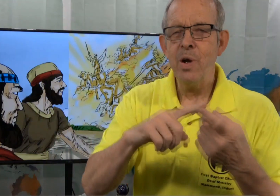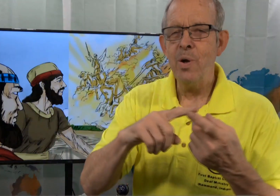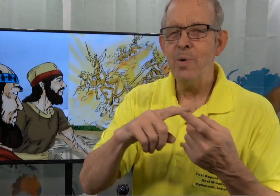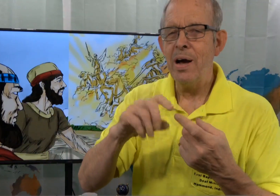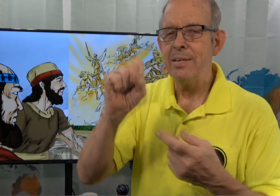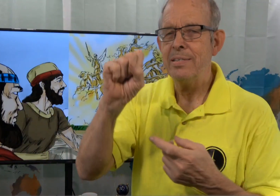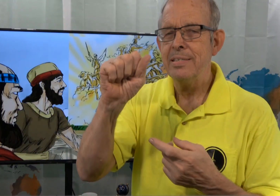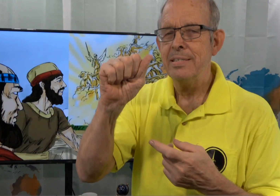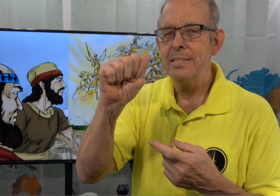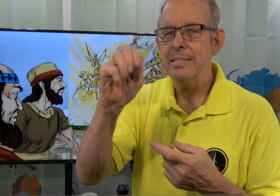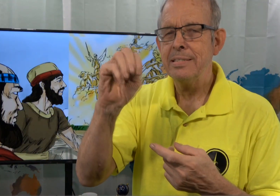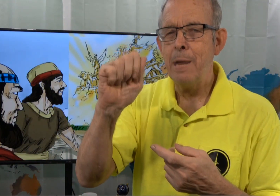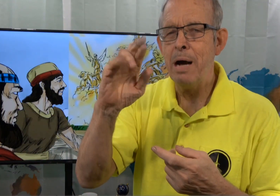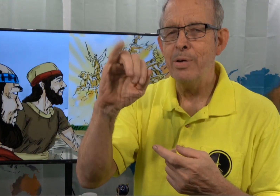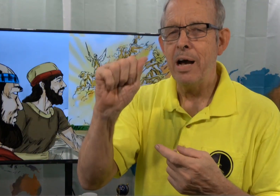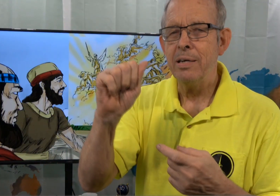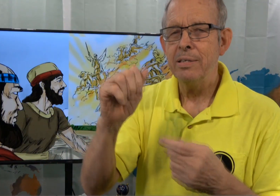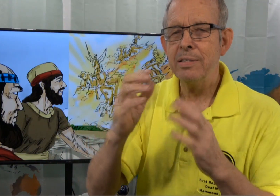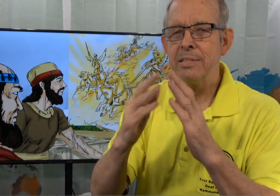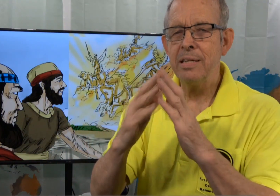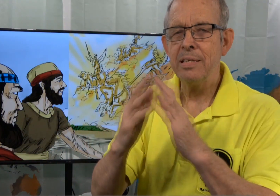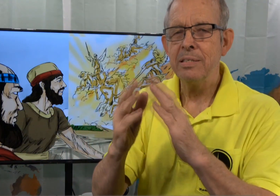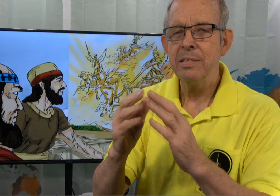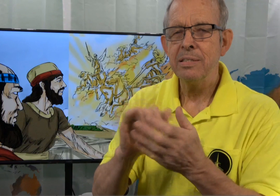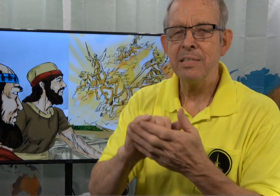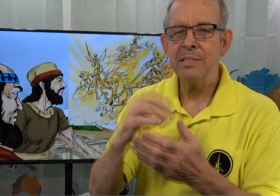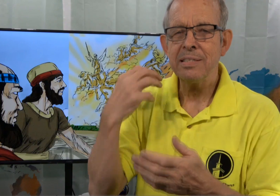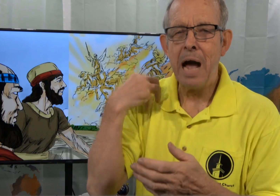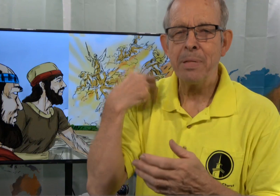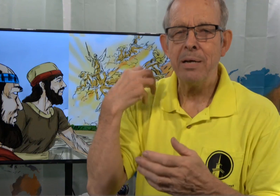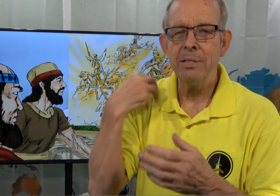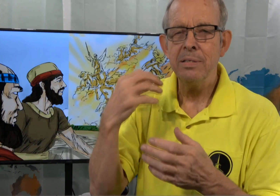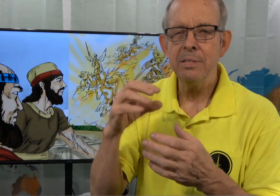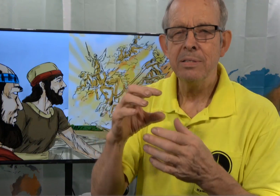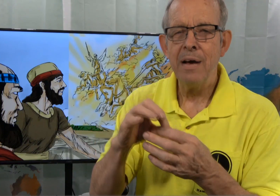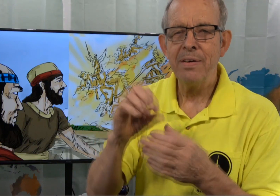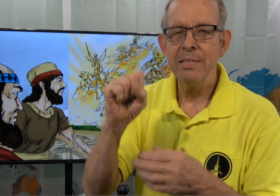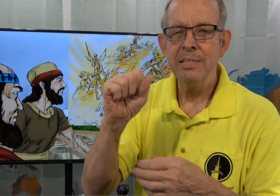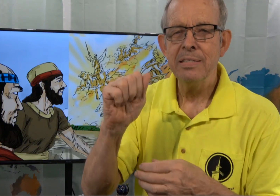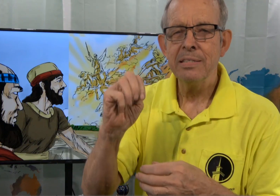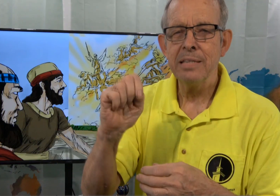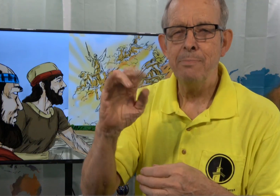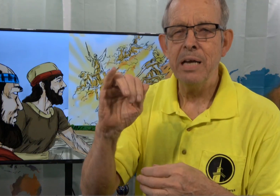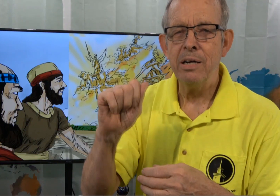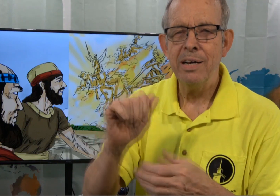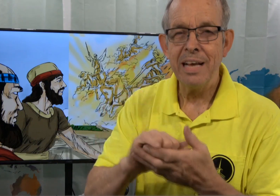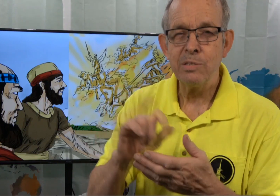Sir, Samaria, the city. The capital of Samaria, that's